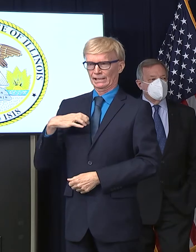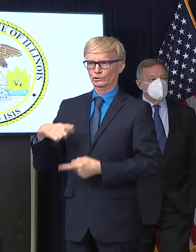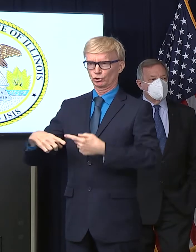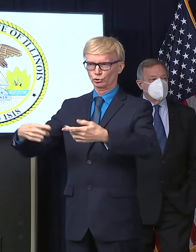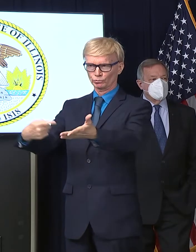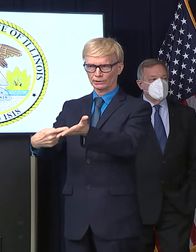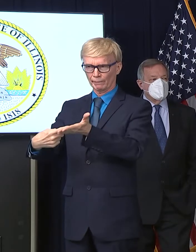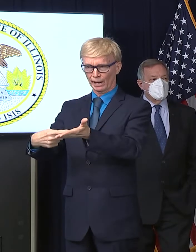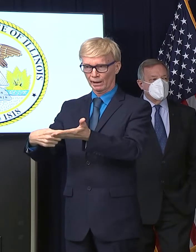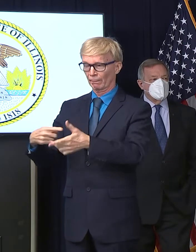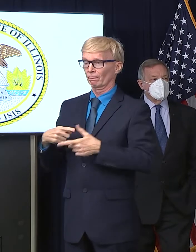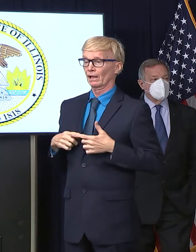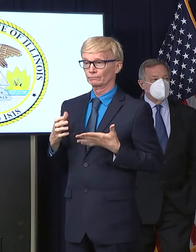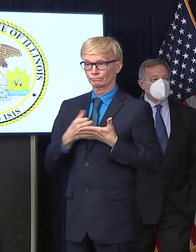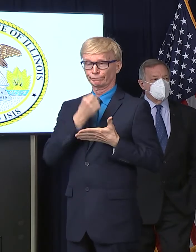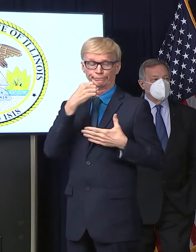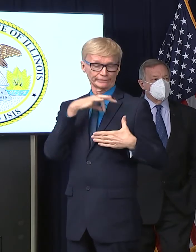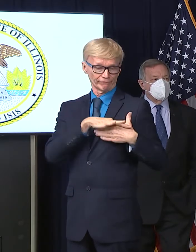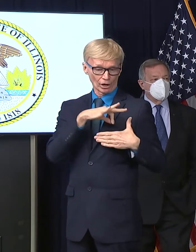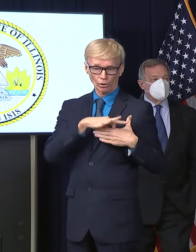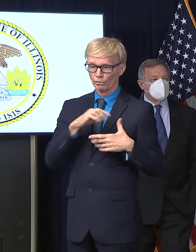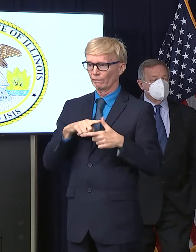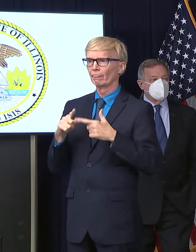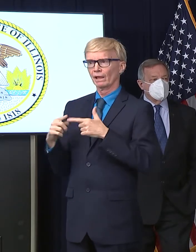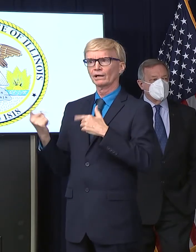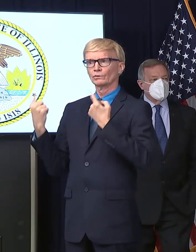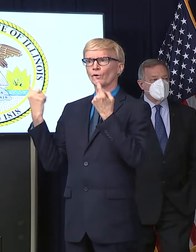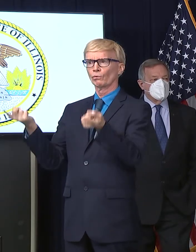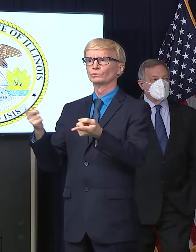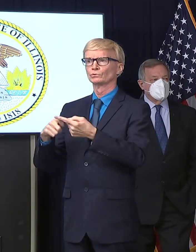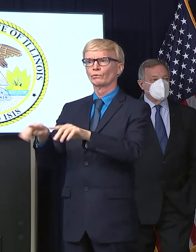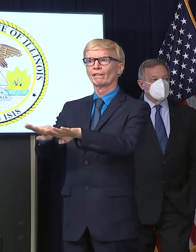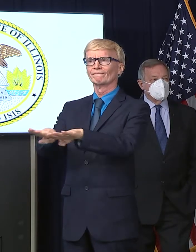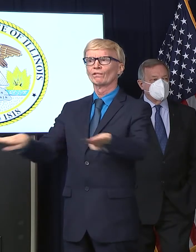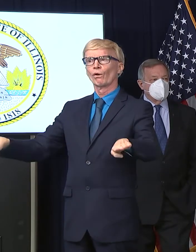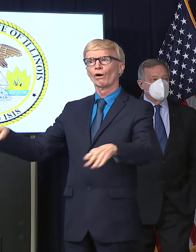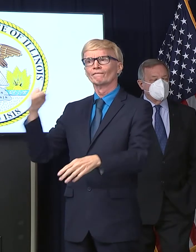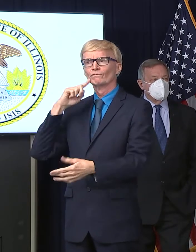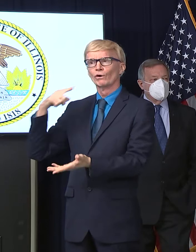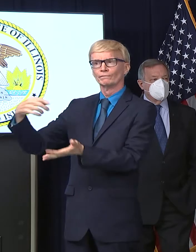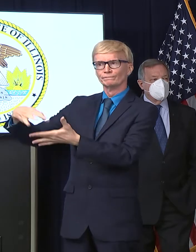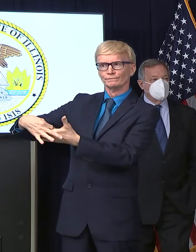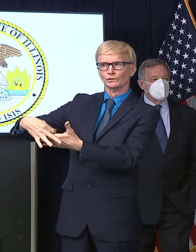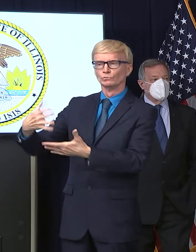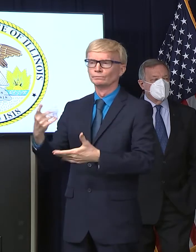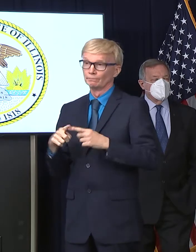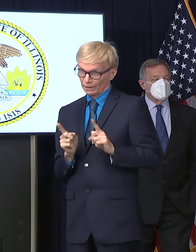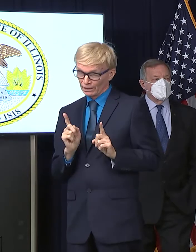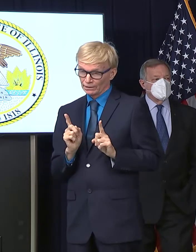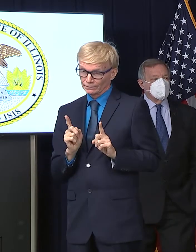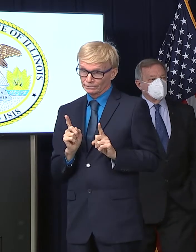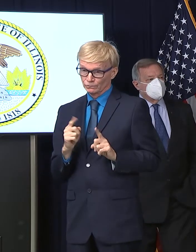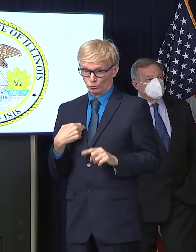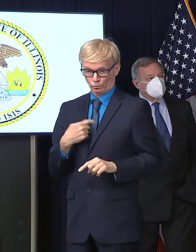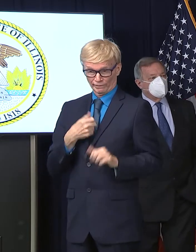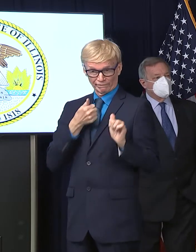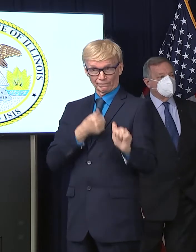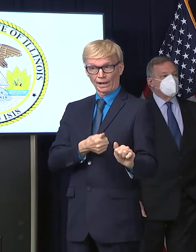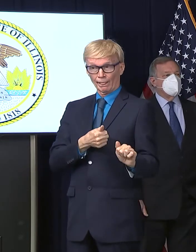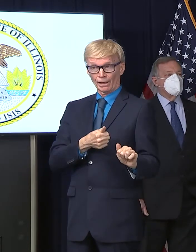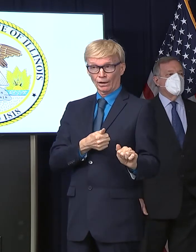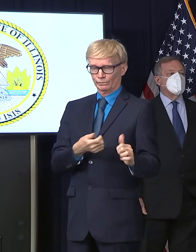vote, and then it comes to the floor. But this notion that we are essentially going to employ a series of procedural and, in my